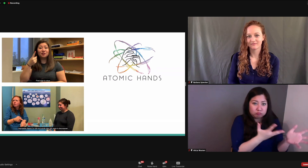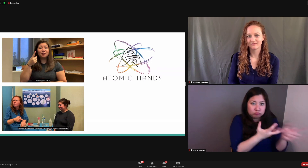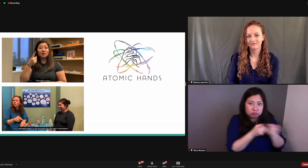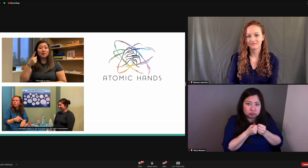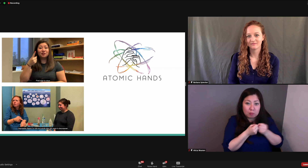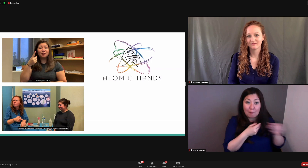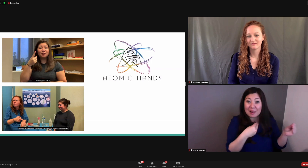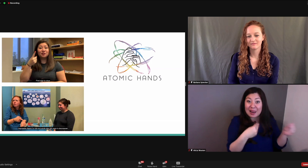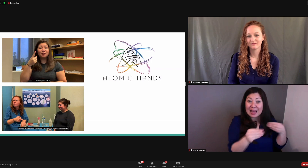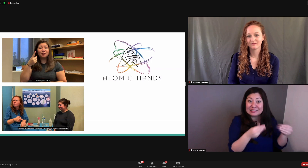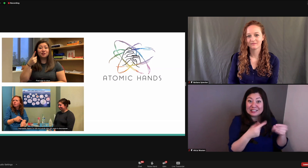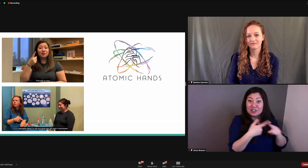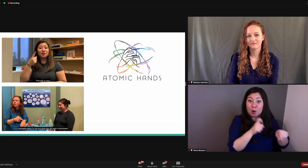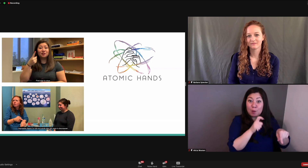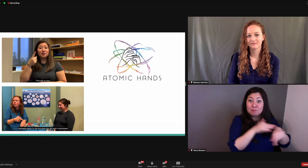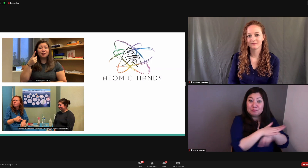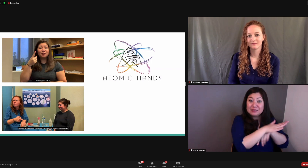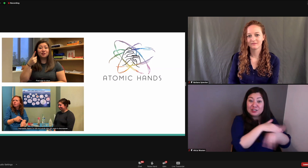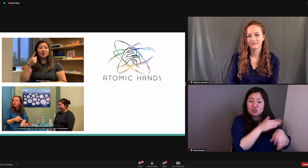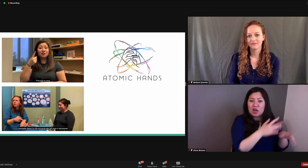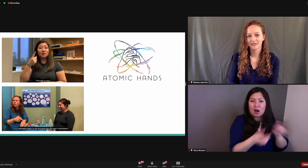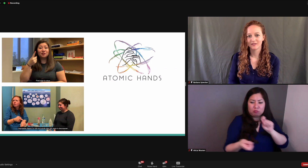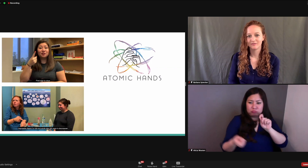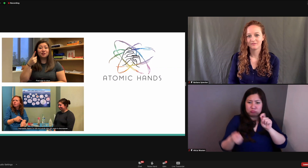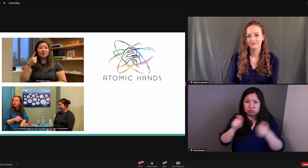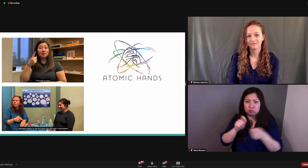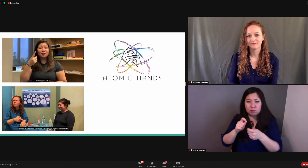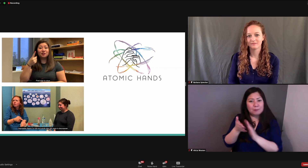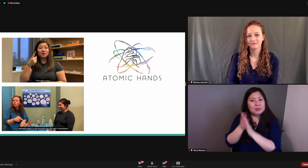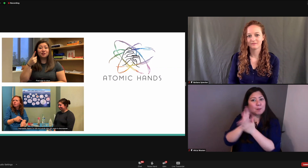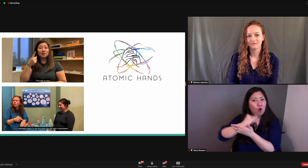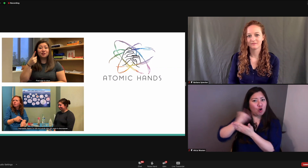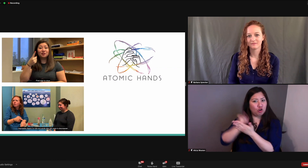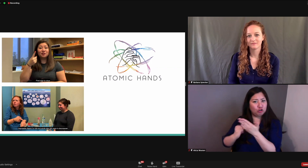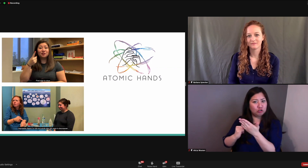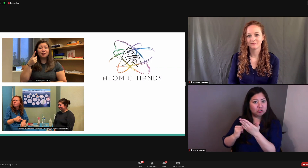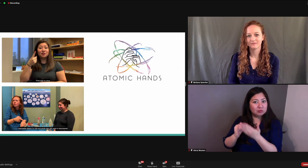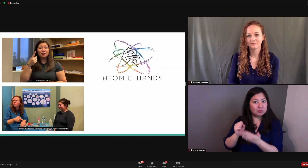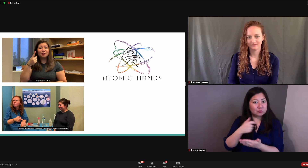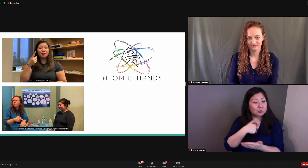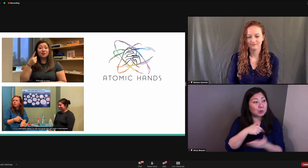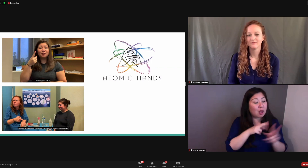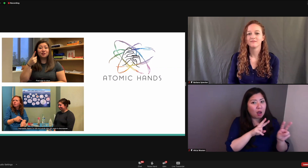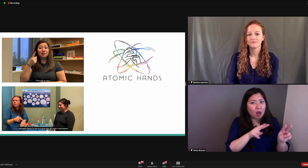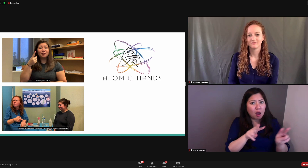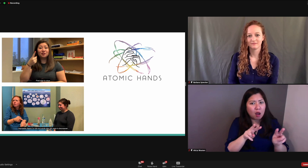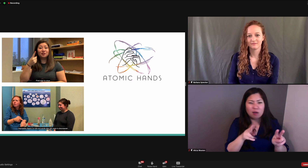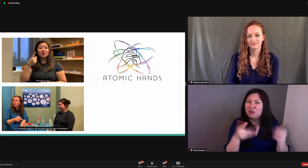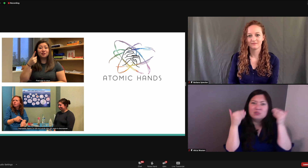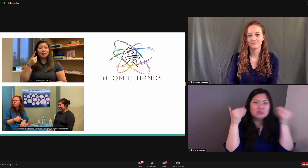in an office in Gallaudet where I'm discussing different signs for viruses.